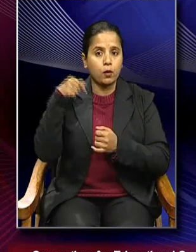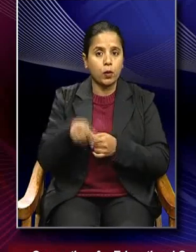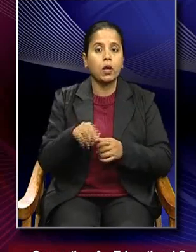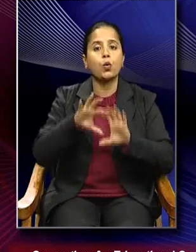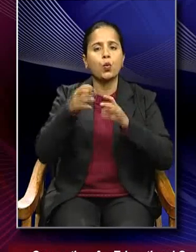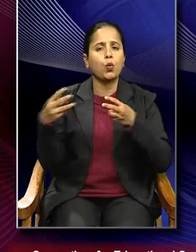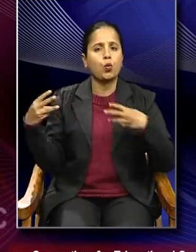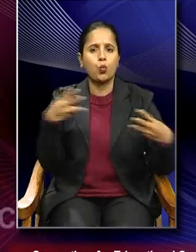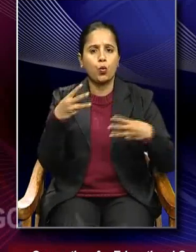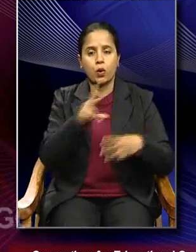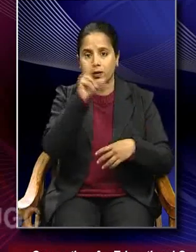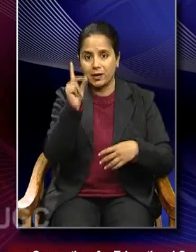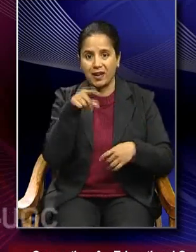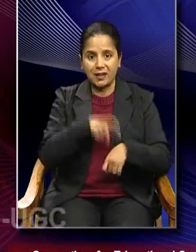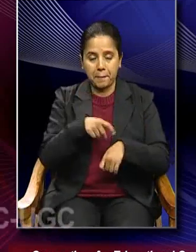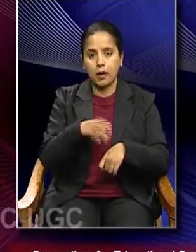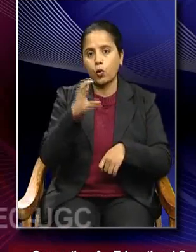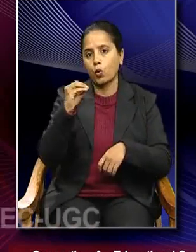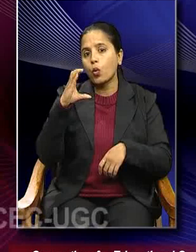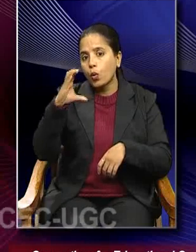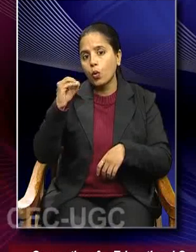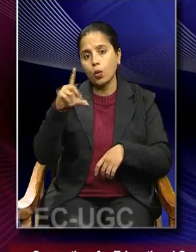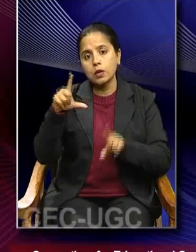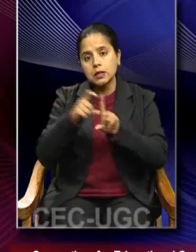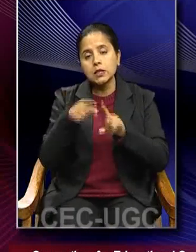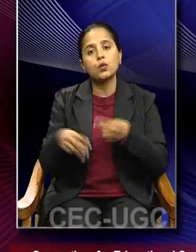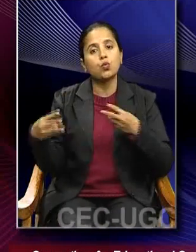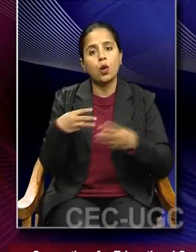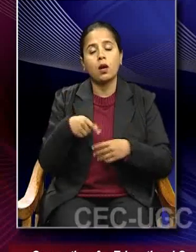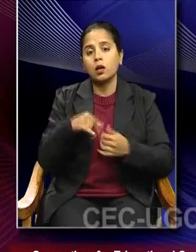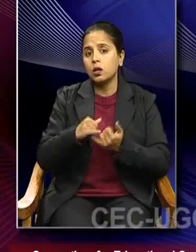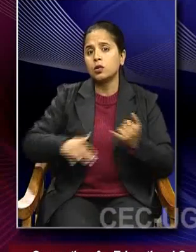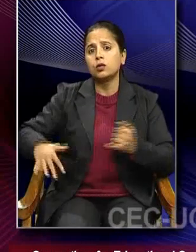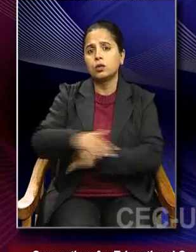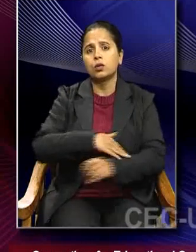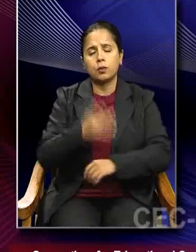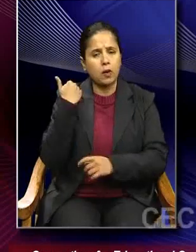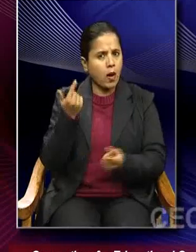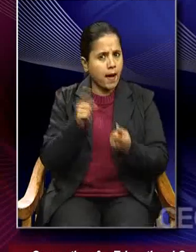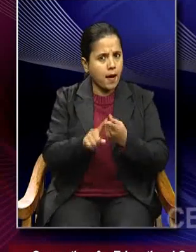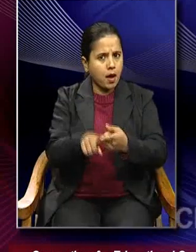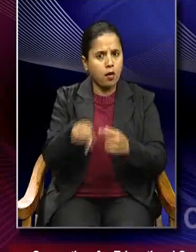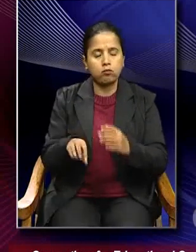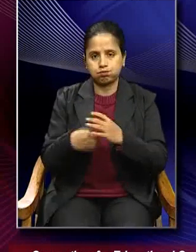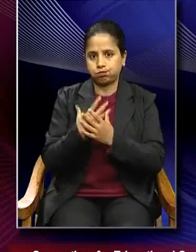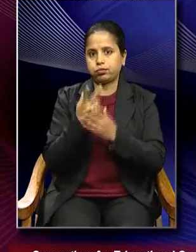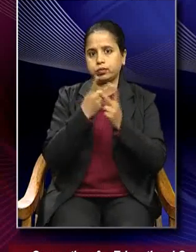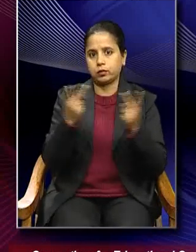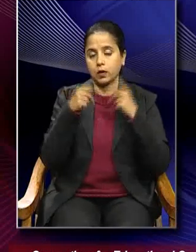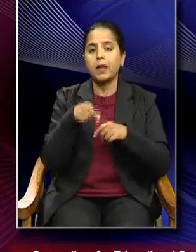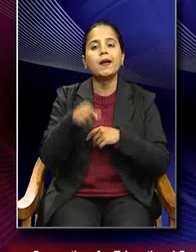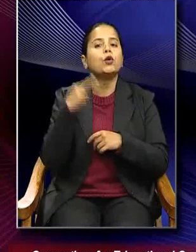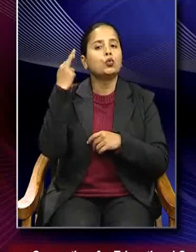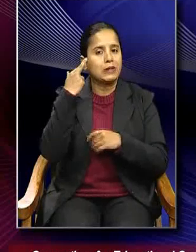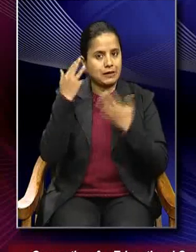War and Cold War period at a time when sociology was the juncture of evolving, and